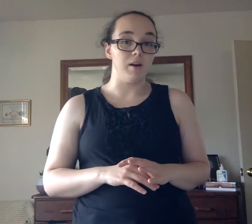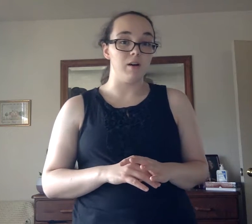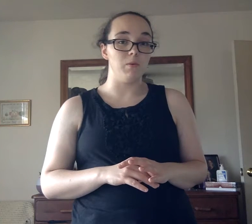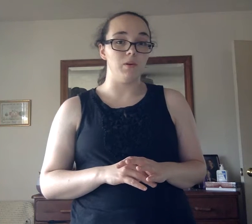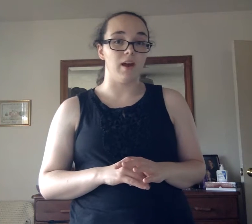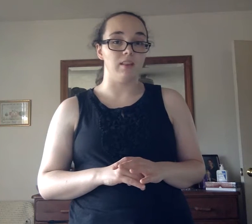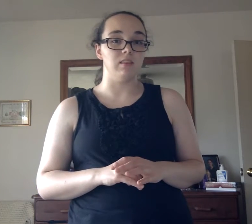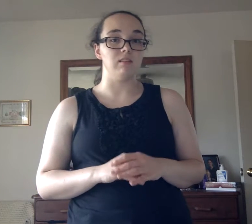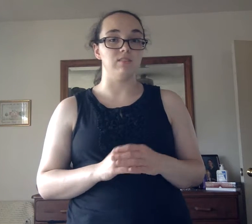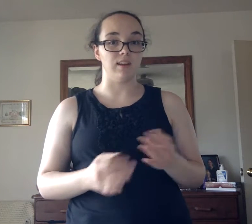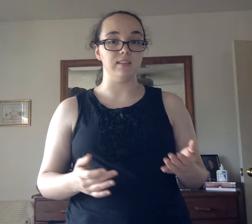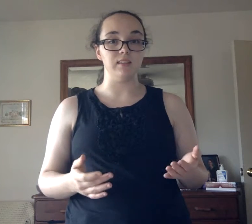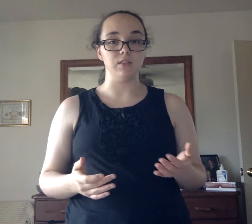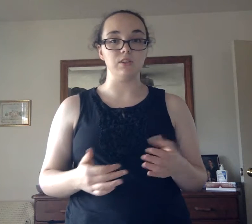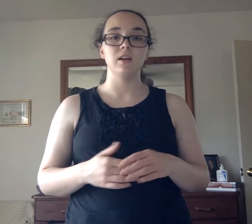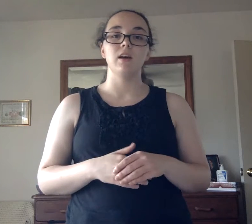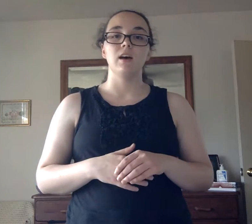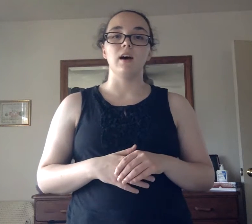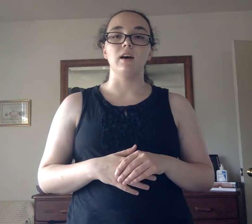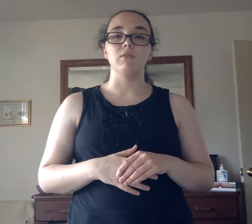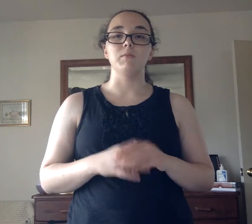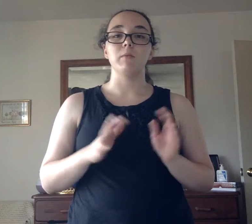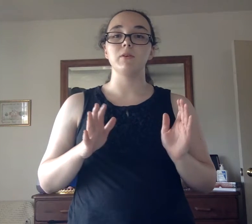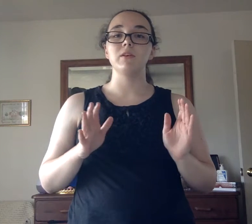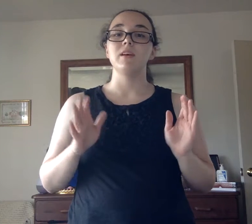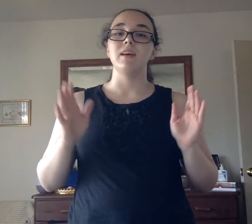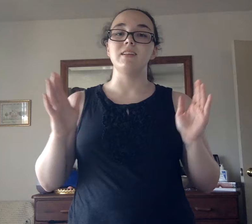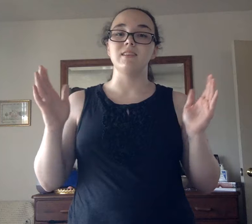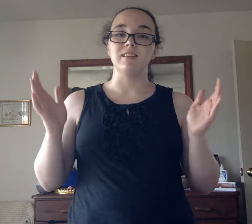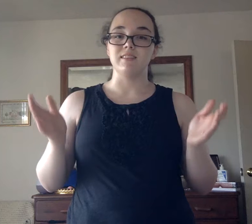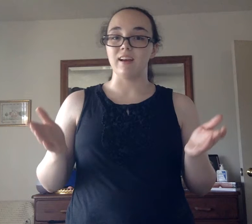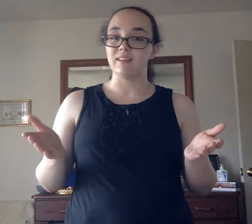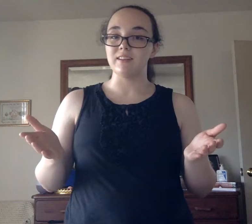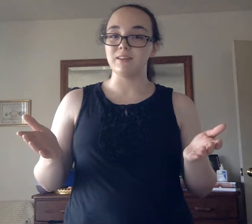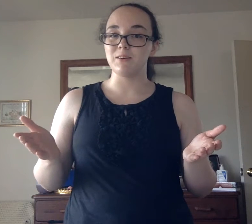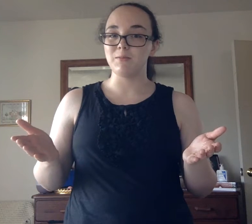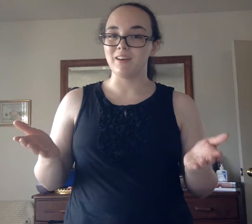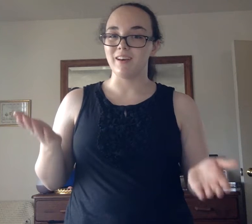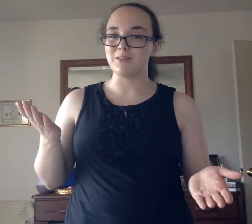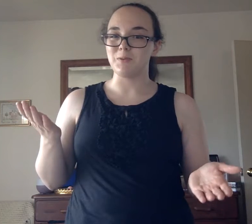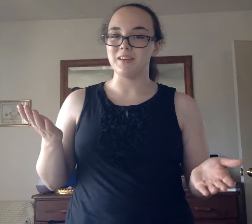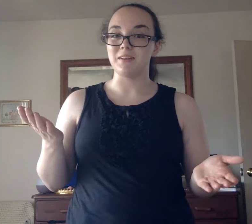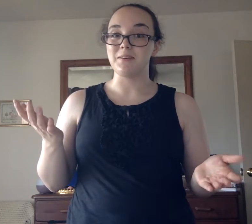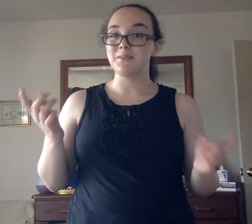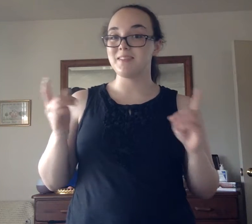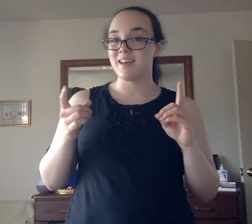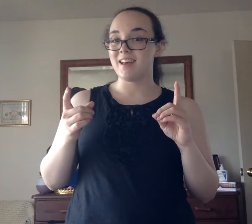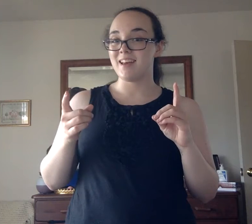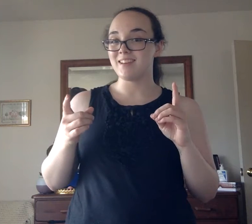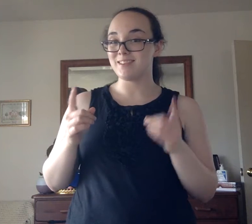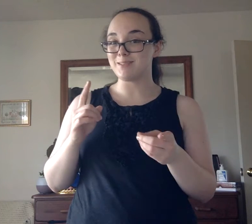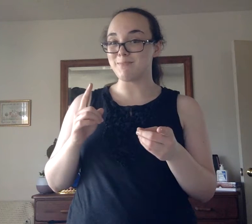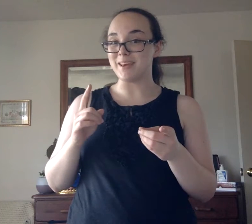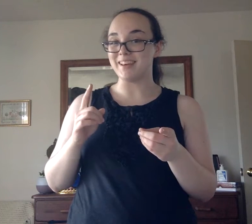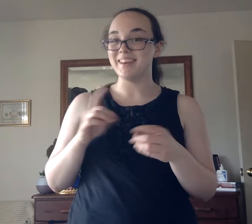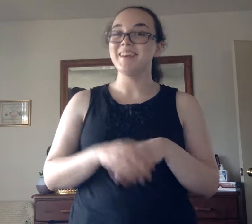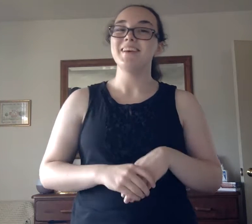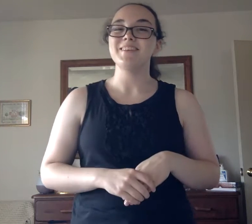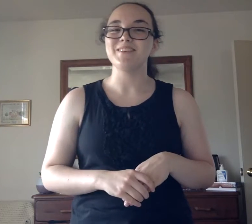about at this silent dinner. Remember, it's a silent dinner because we don't speak.